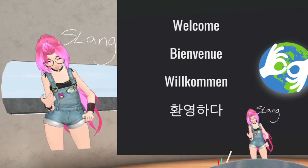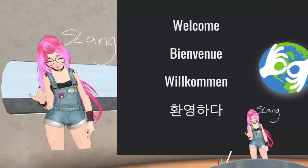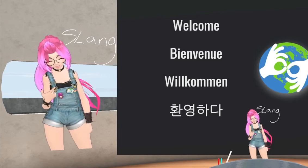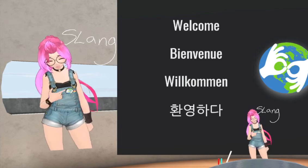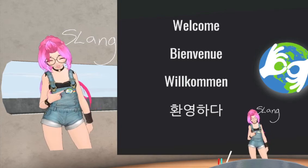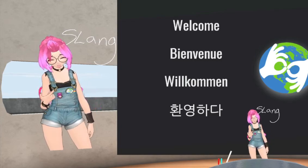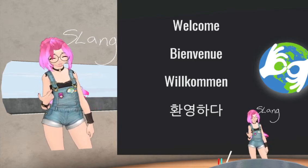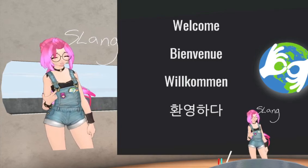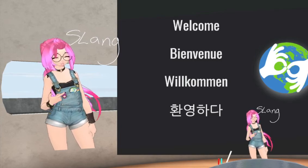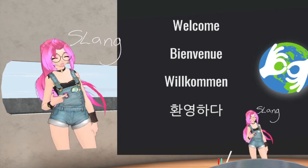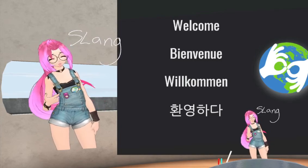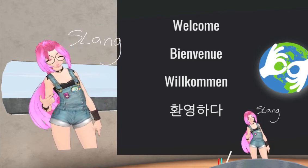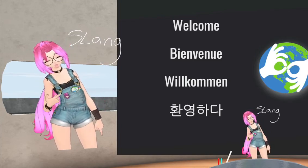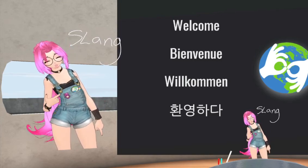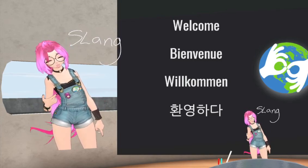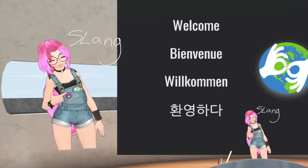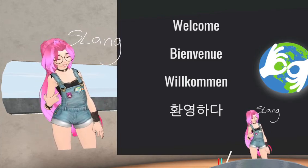a guess?